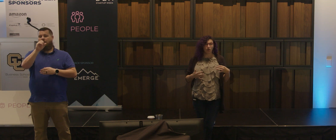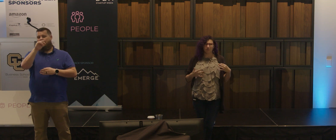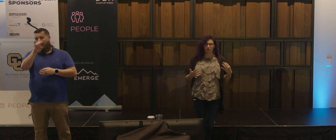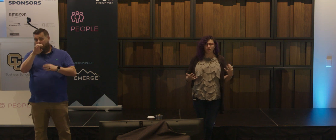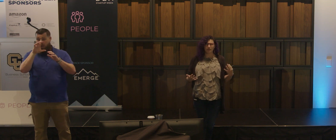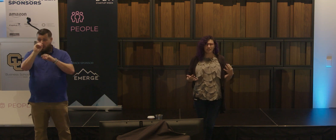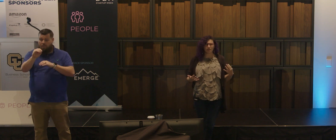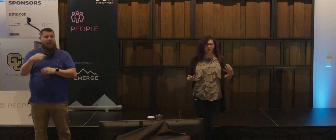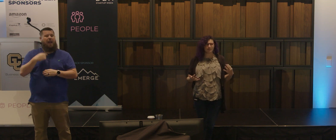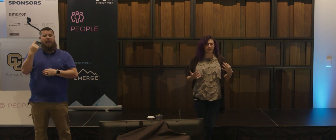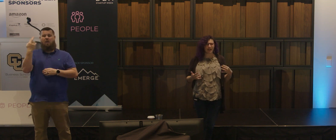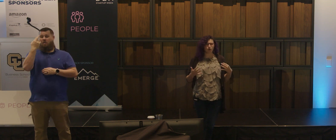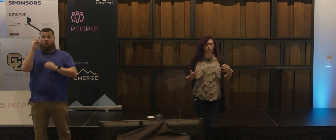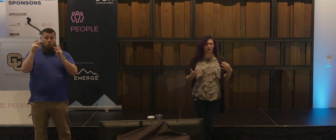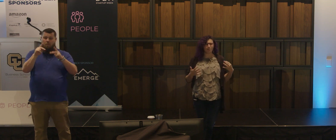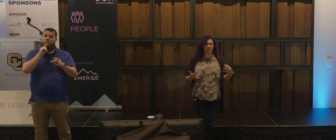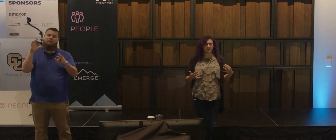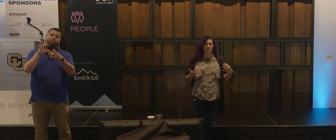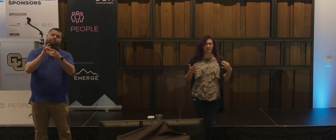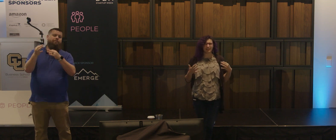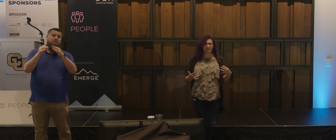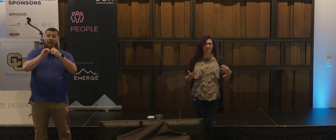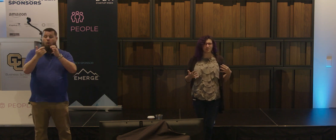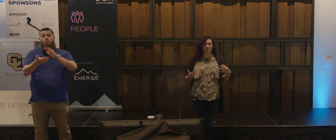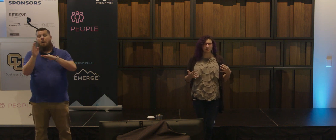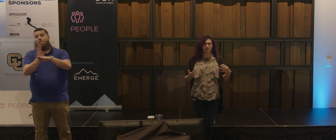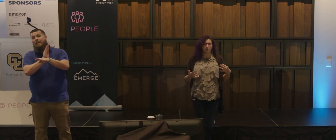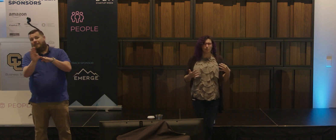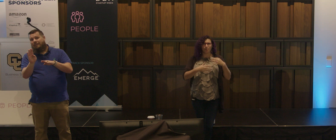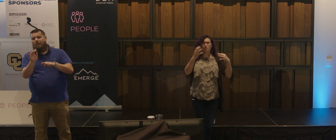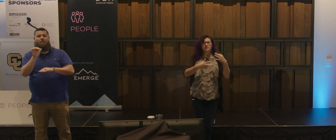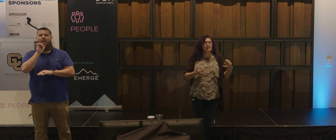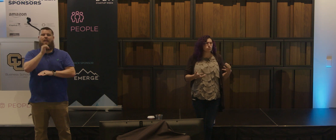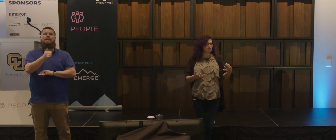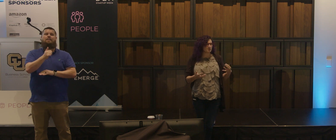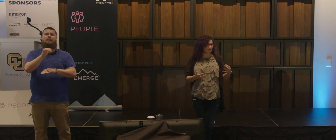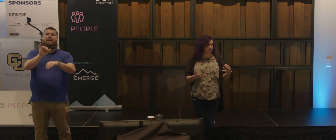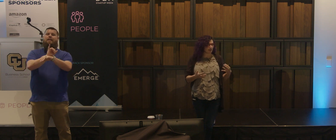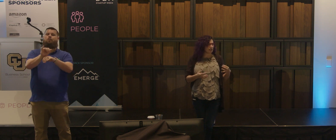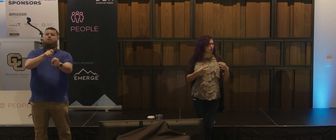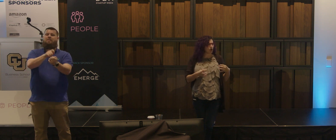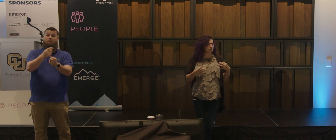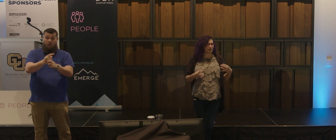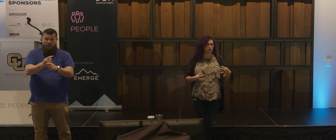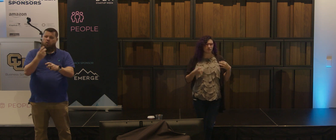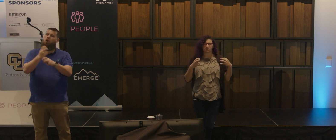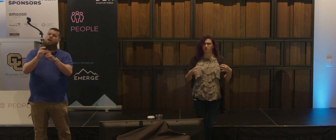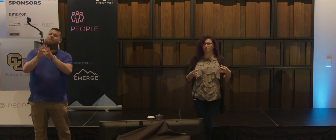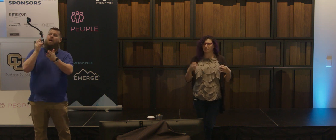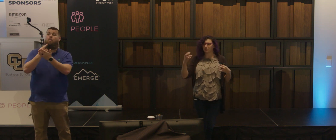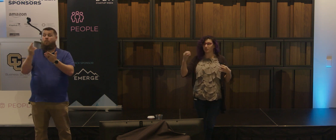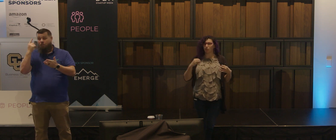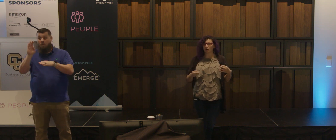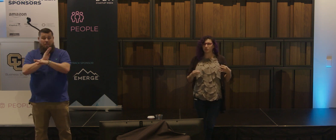that nobody really talks about how to run a business that isn't industry specific, right? It's hard to find resources